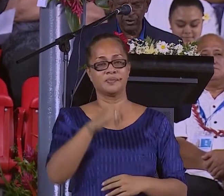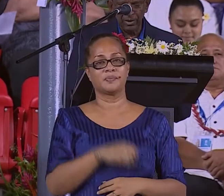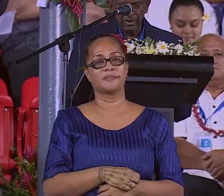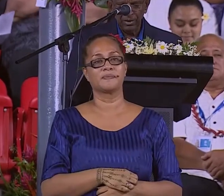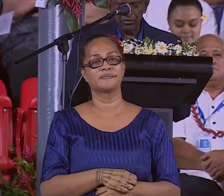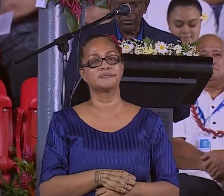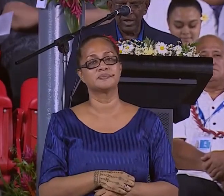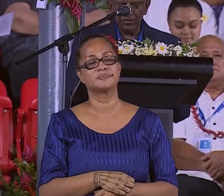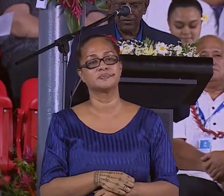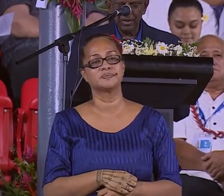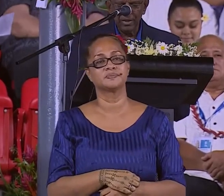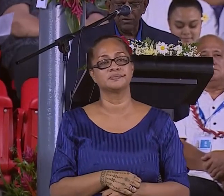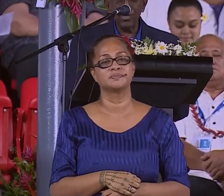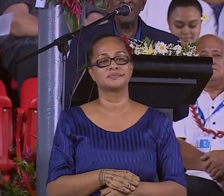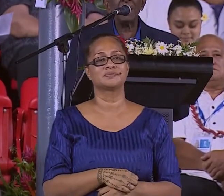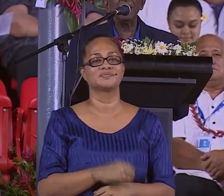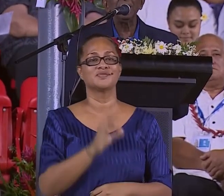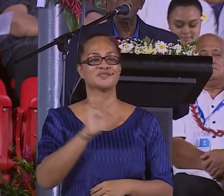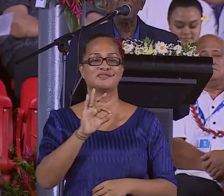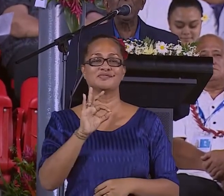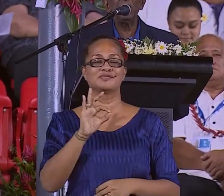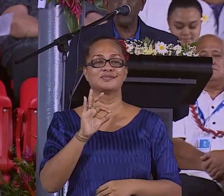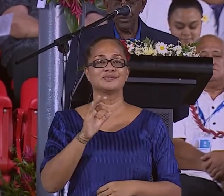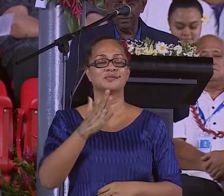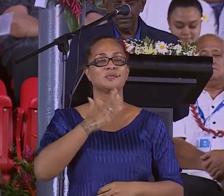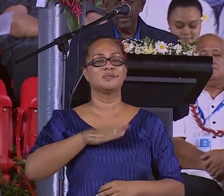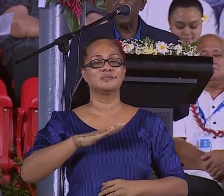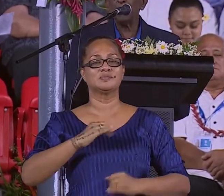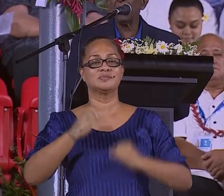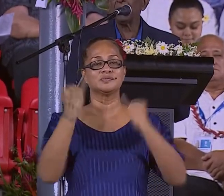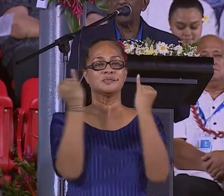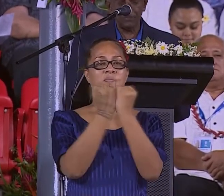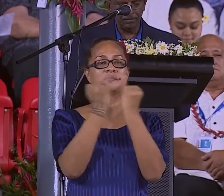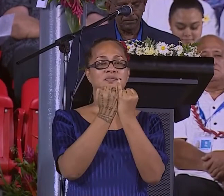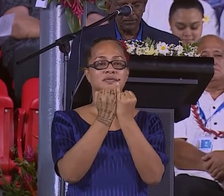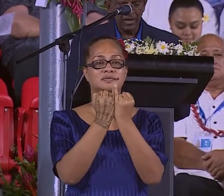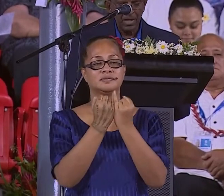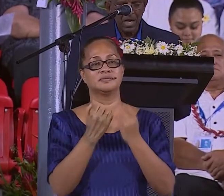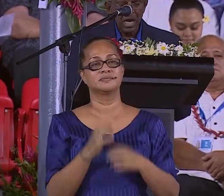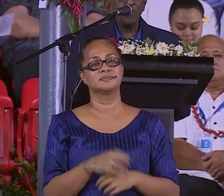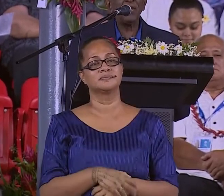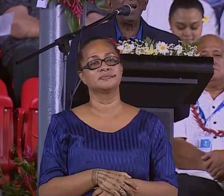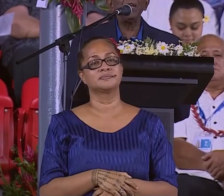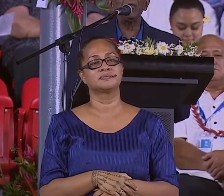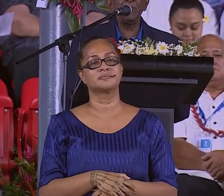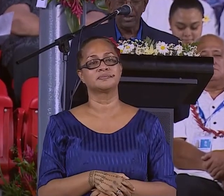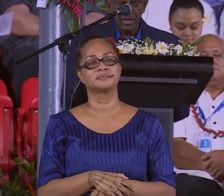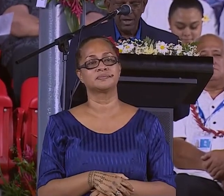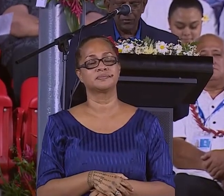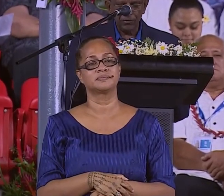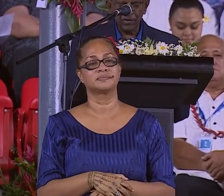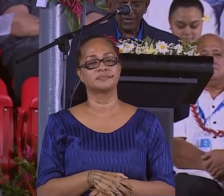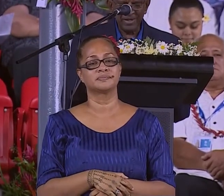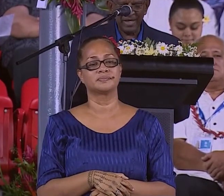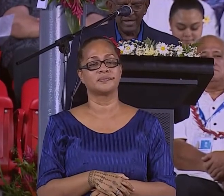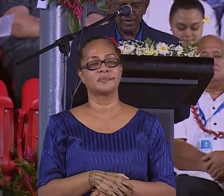distinction to race, gender, religion, and politics. Our challenge